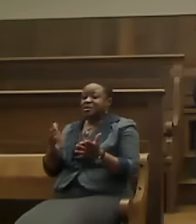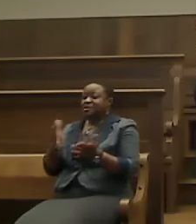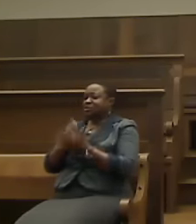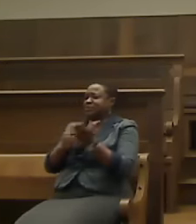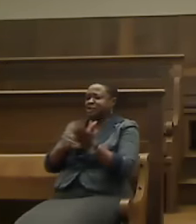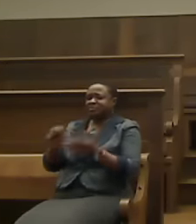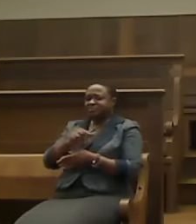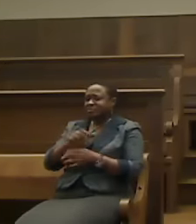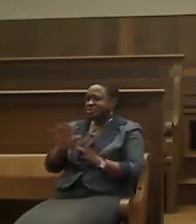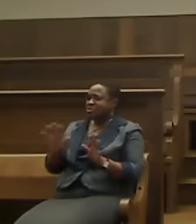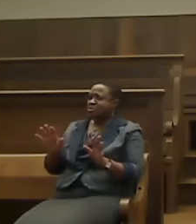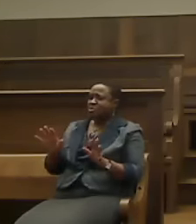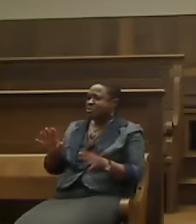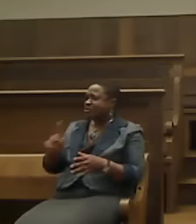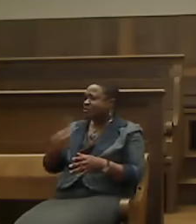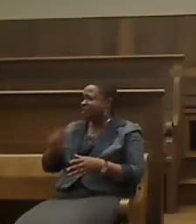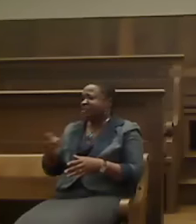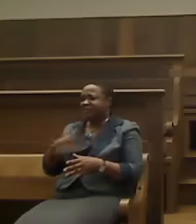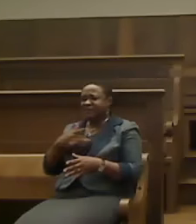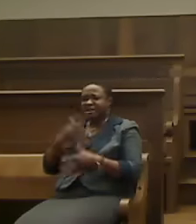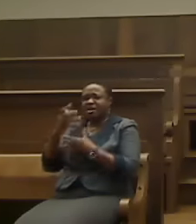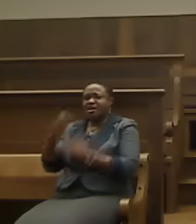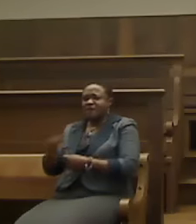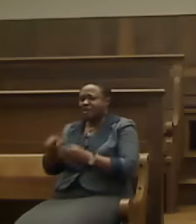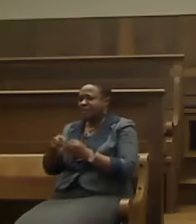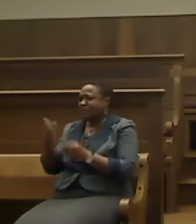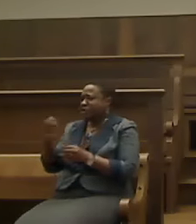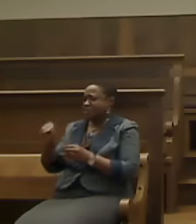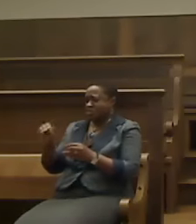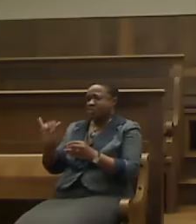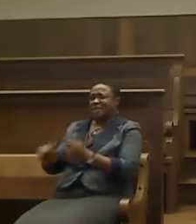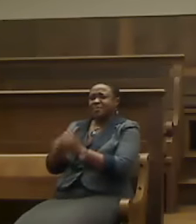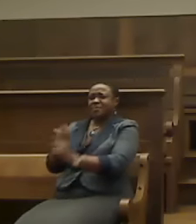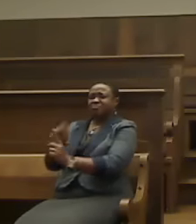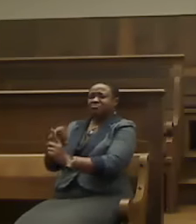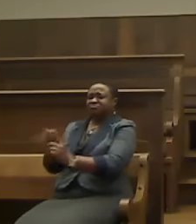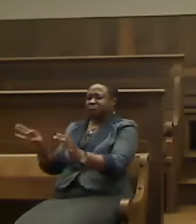confident about the GMO link. They're far more